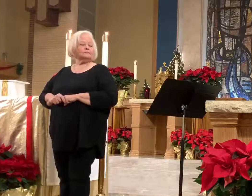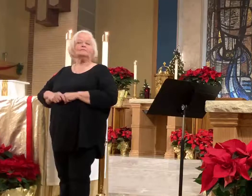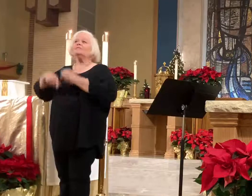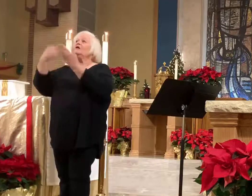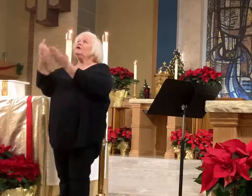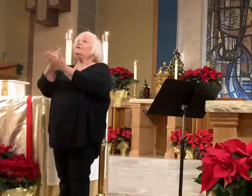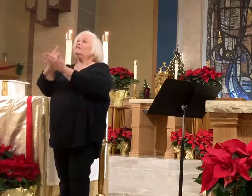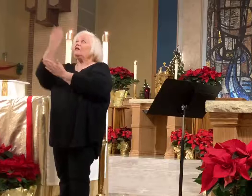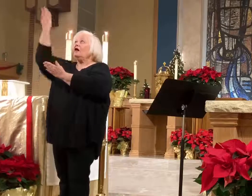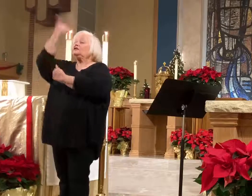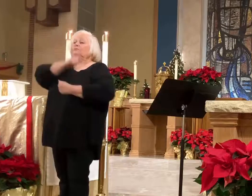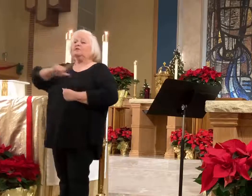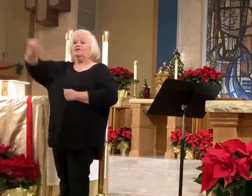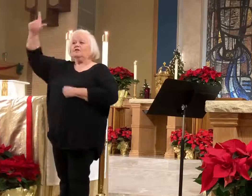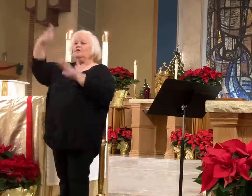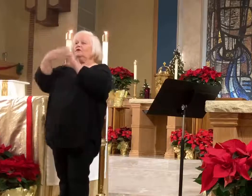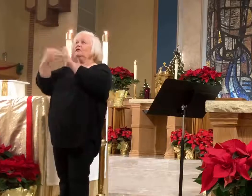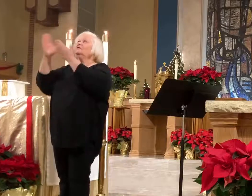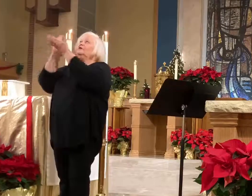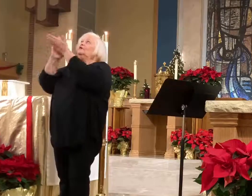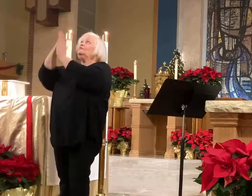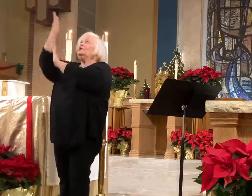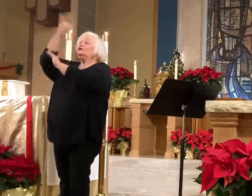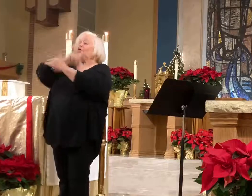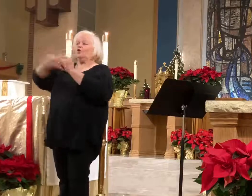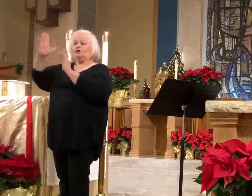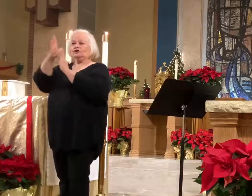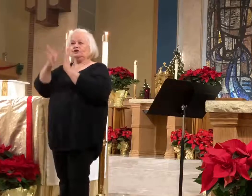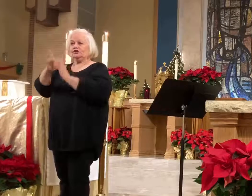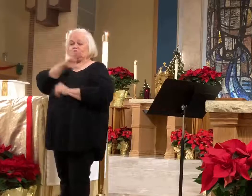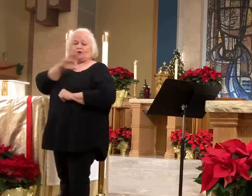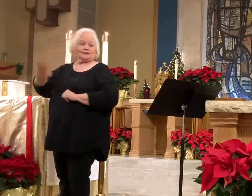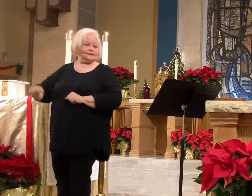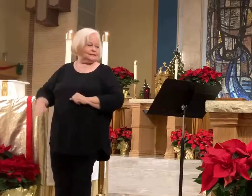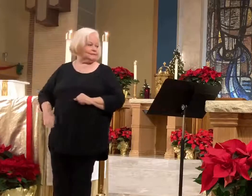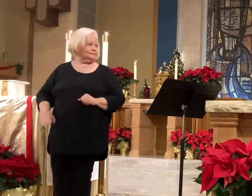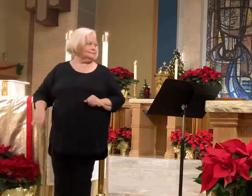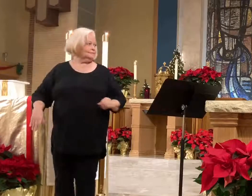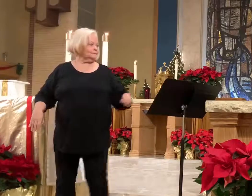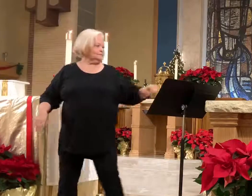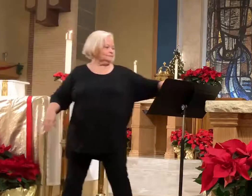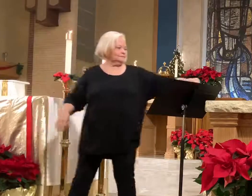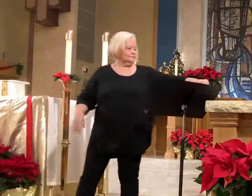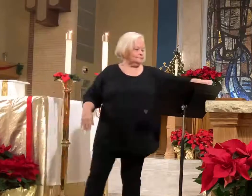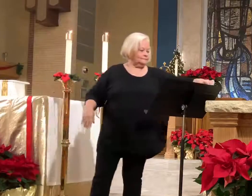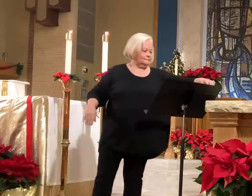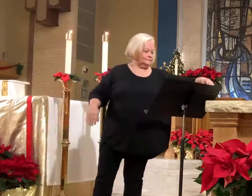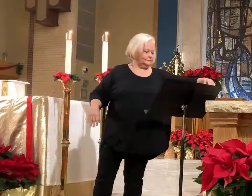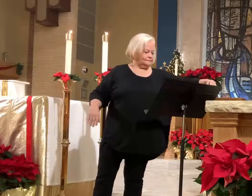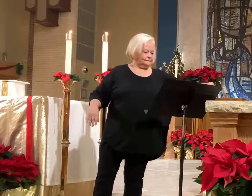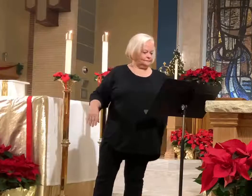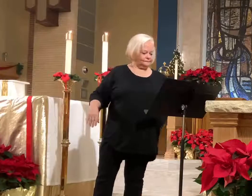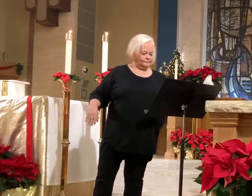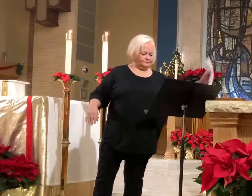The Gospel of the Lord. Praise to you, Lord Jesus Christ.